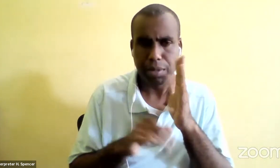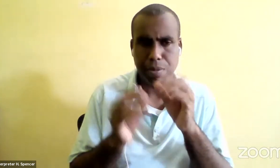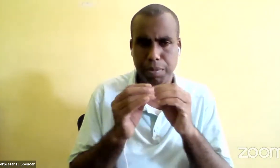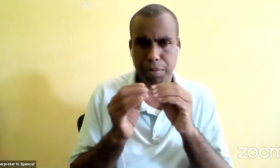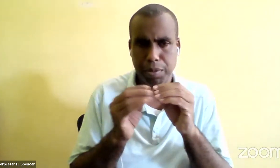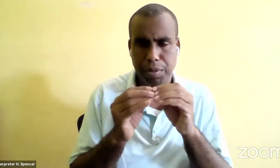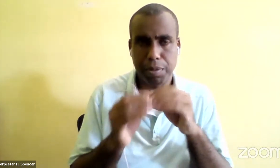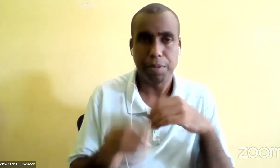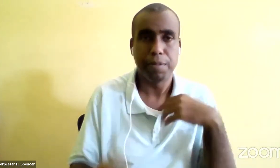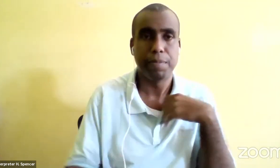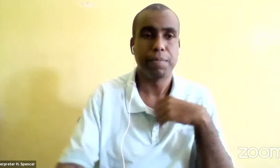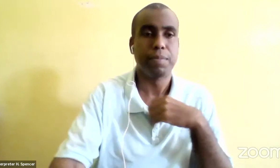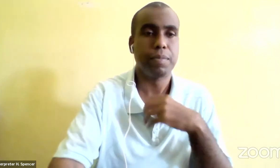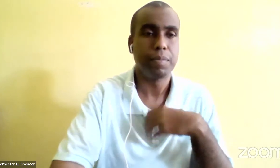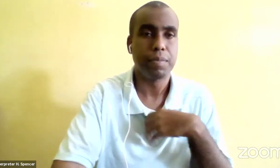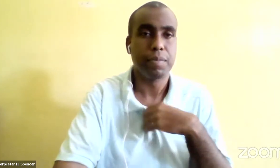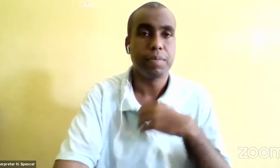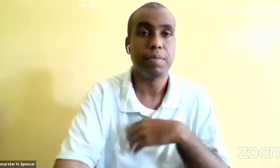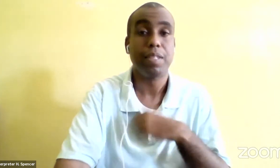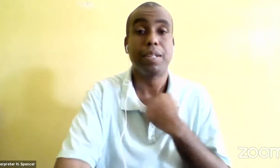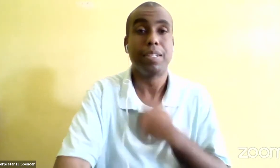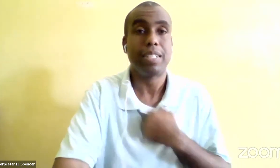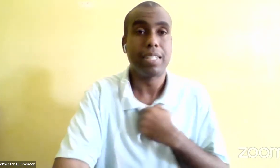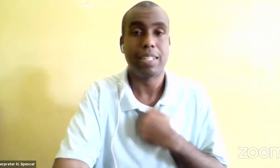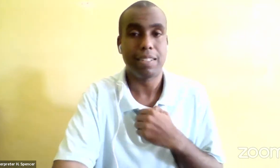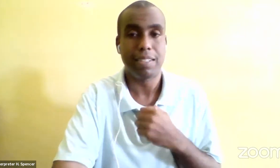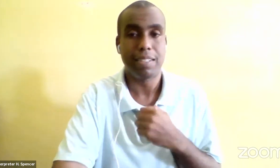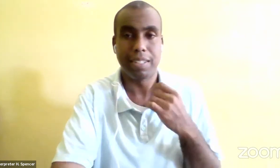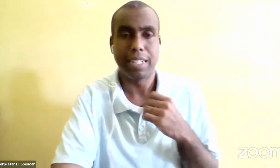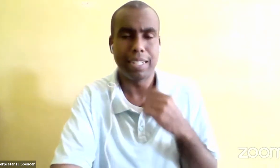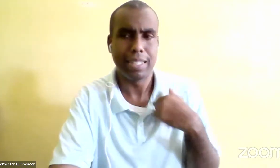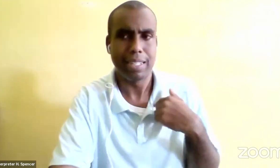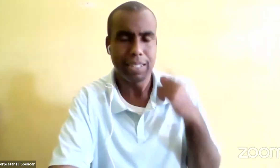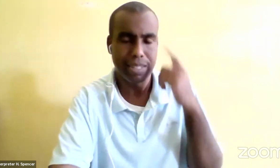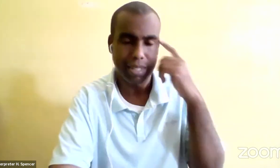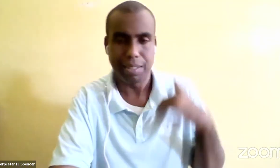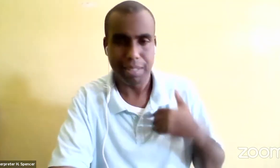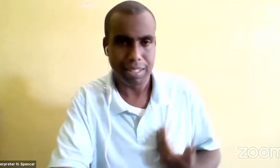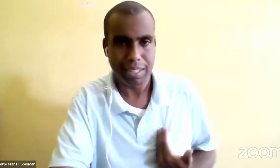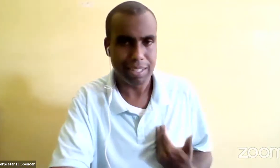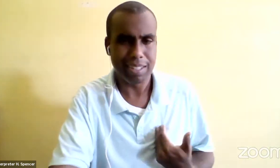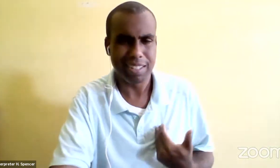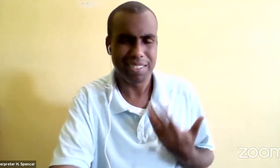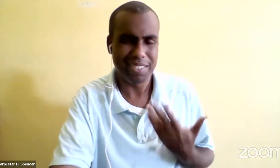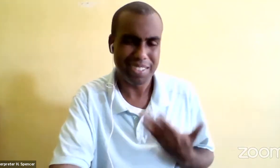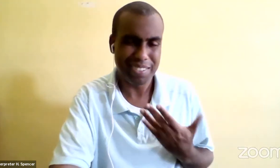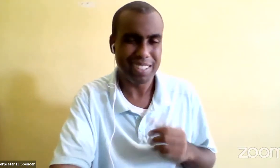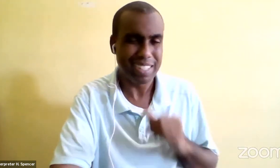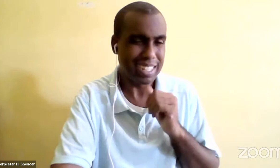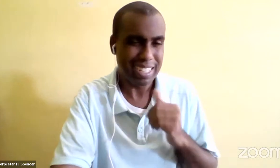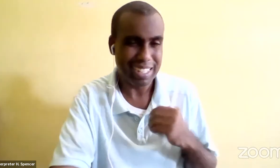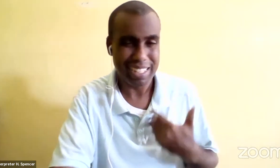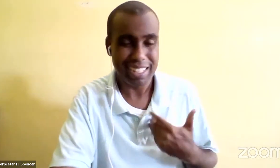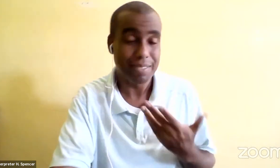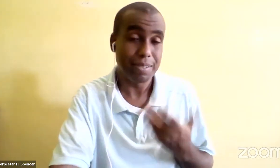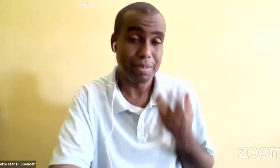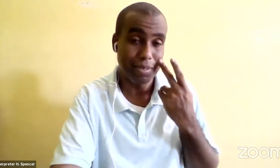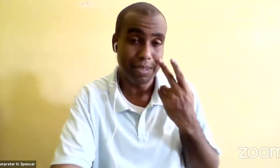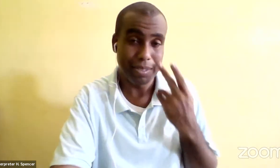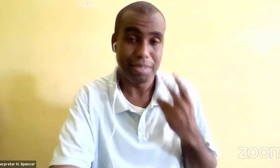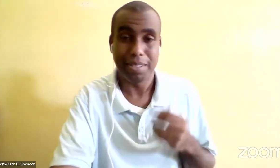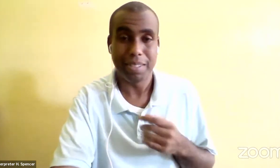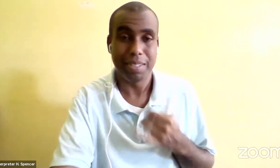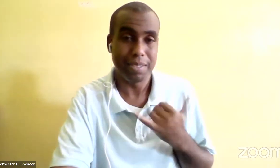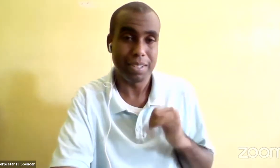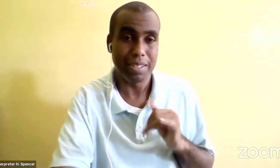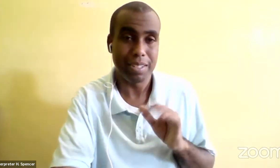Where's my message? Sorry, I think I'm tired. I don't think I'm very tired. Oh, here we go, chat.